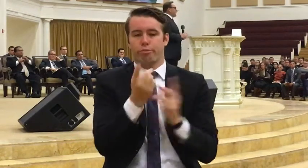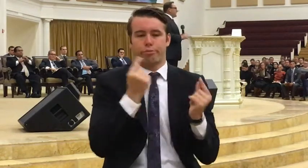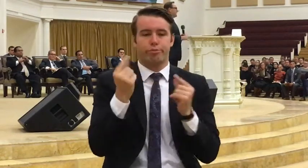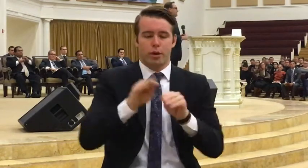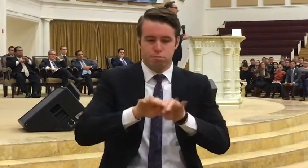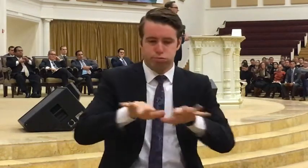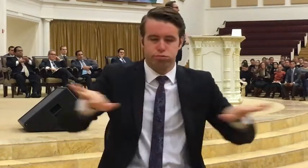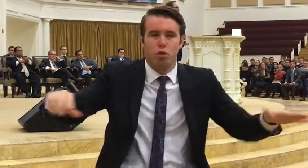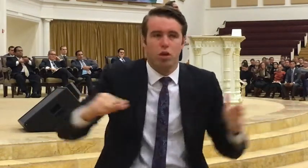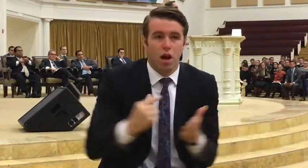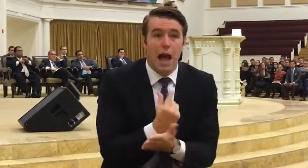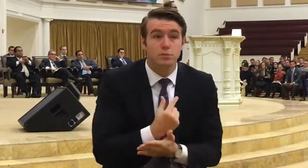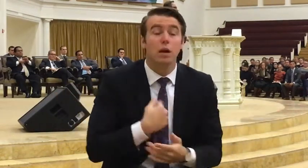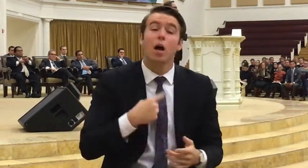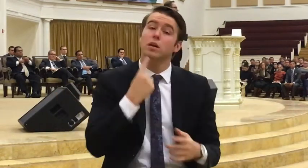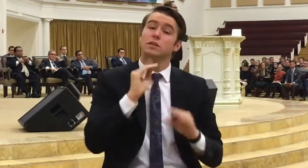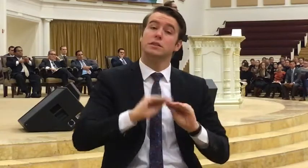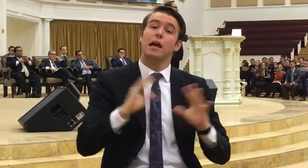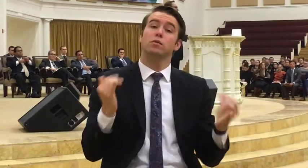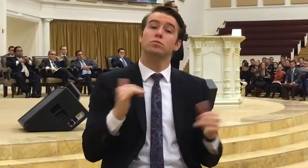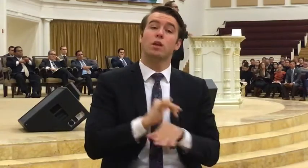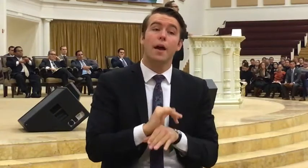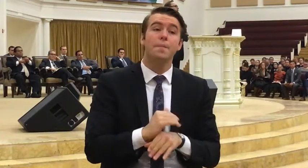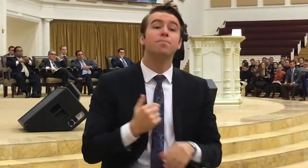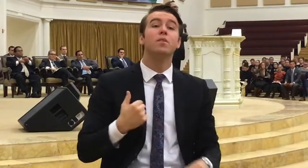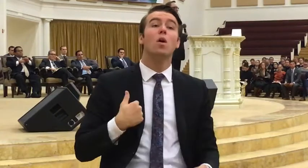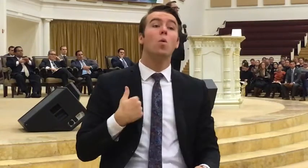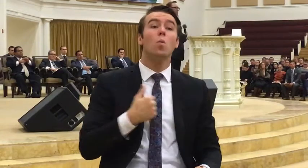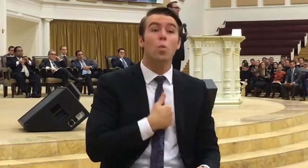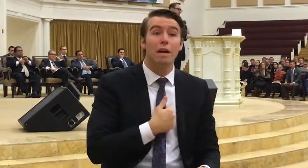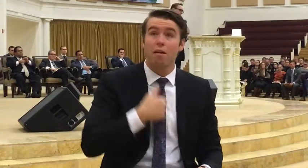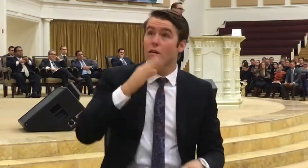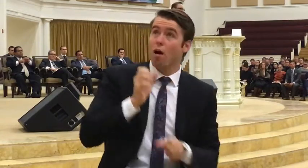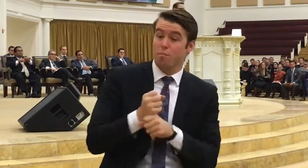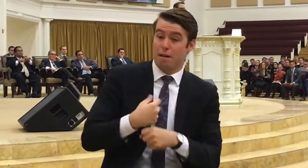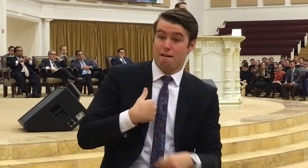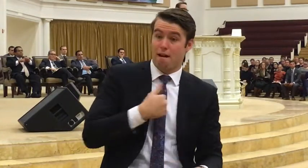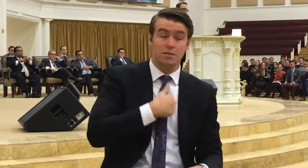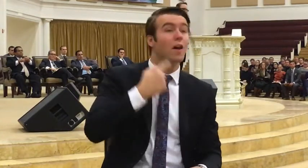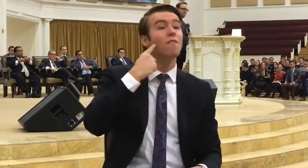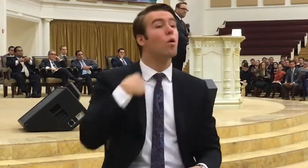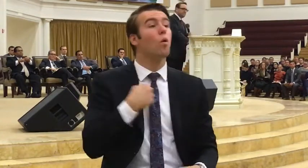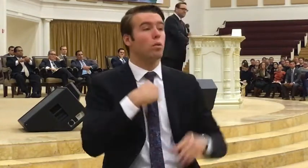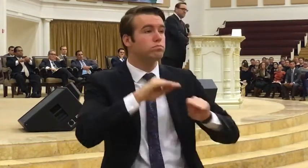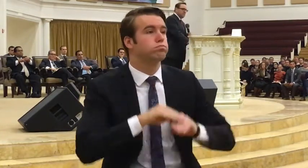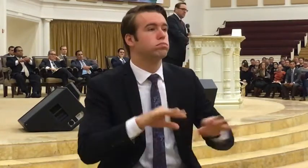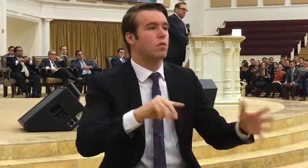say it clear tonight that we were made for the marketplace.